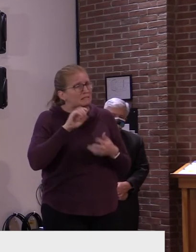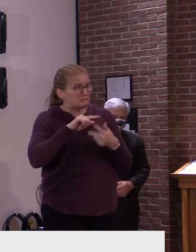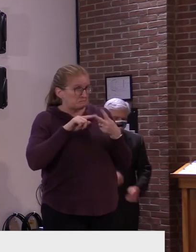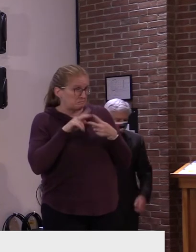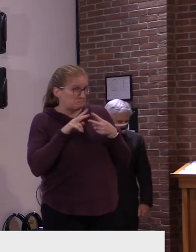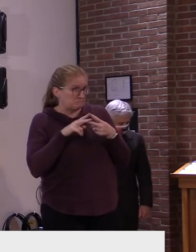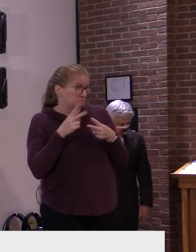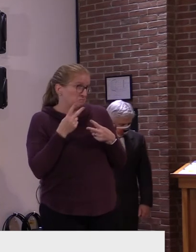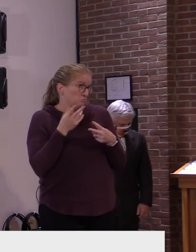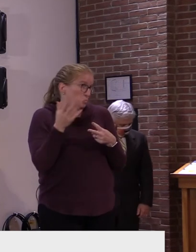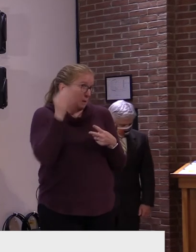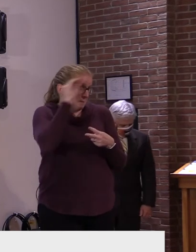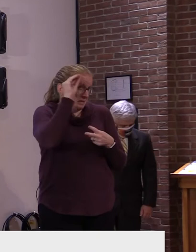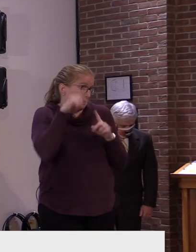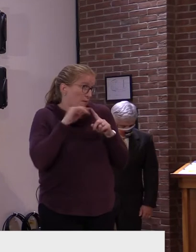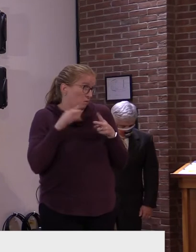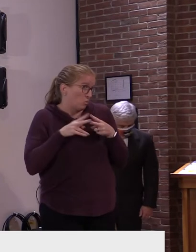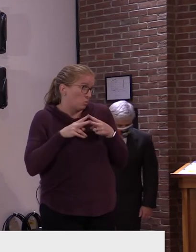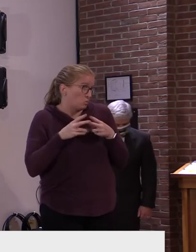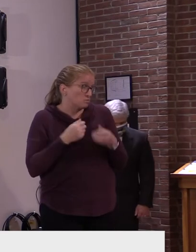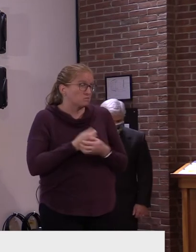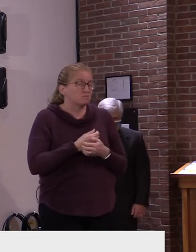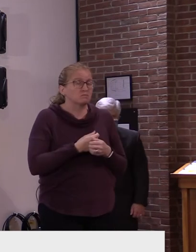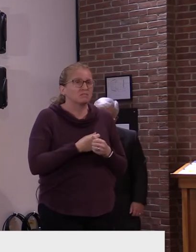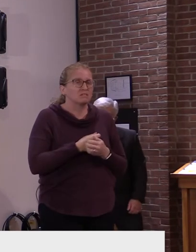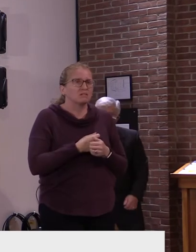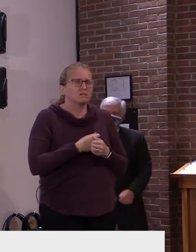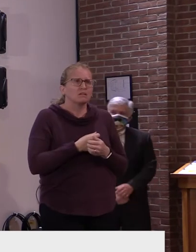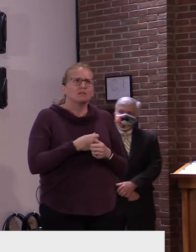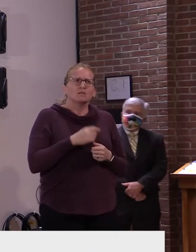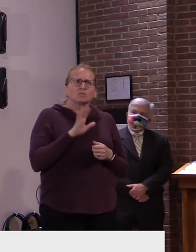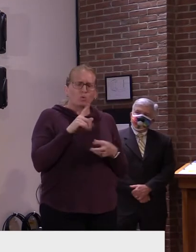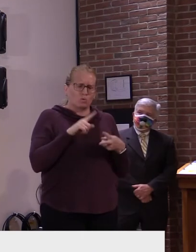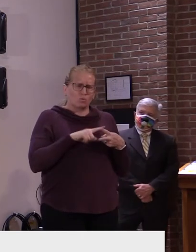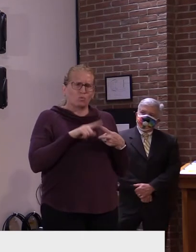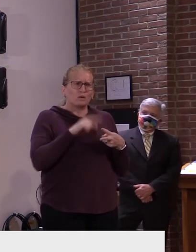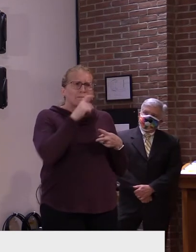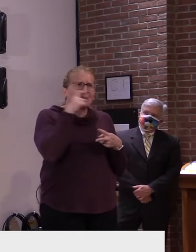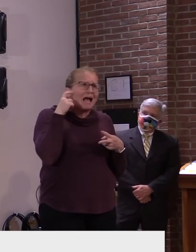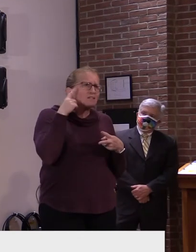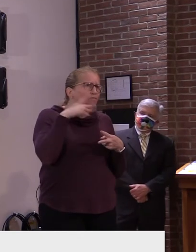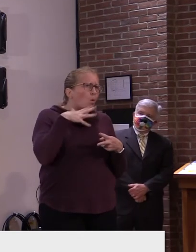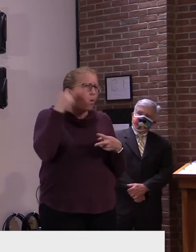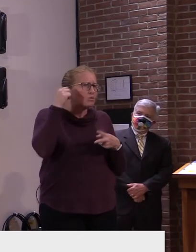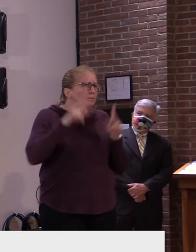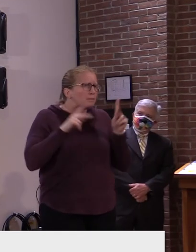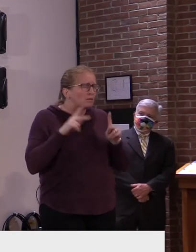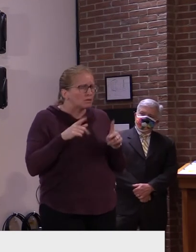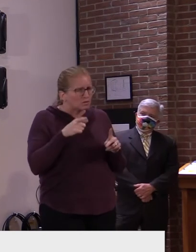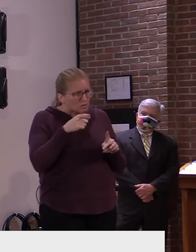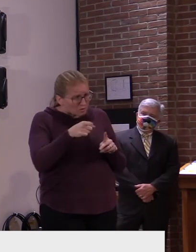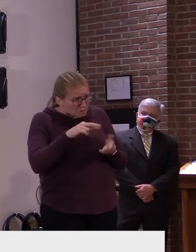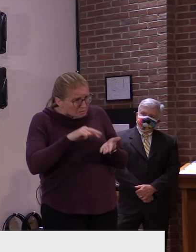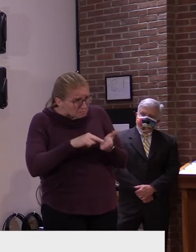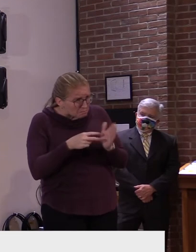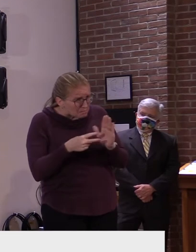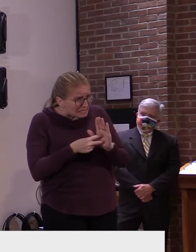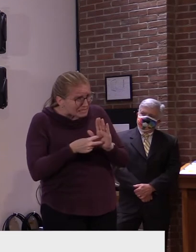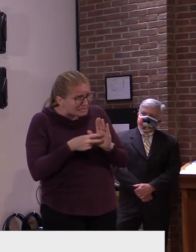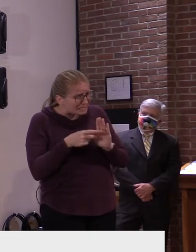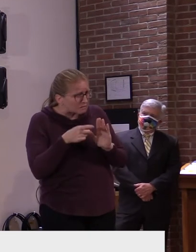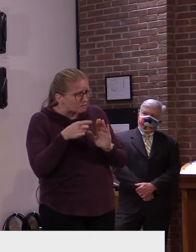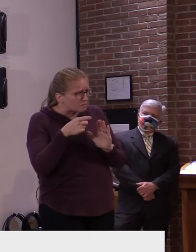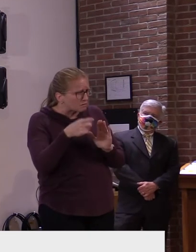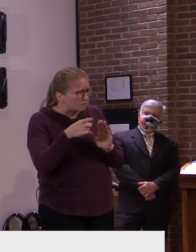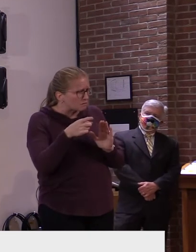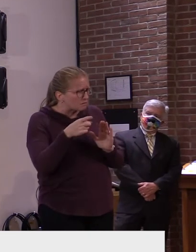people um are you implying that the research has said that that's fine now or it